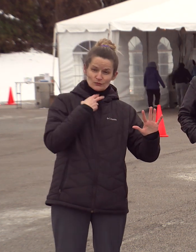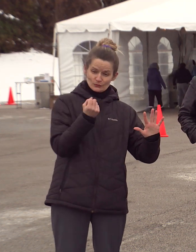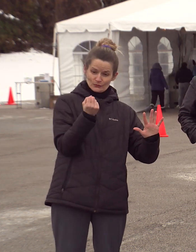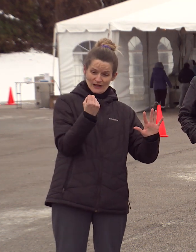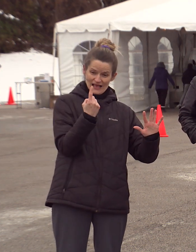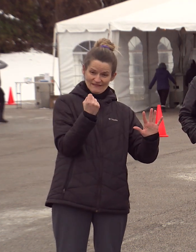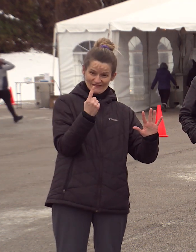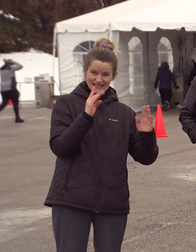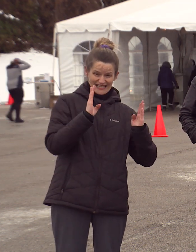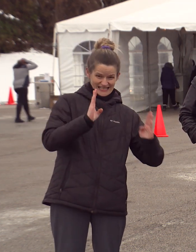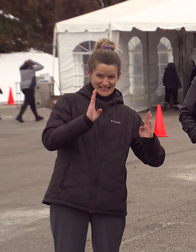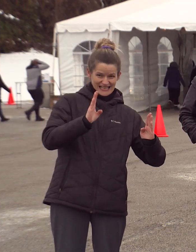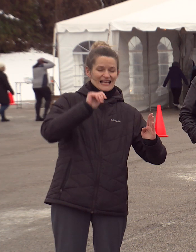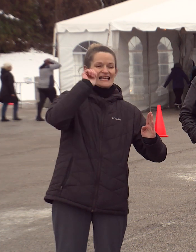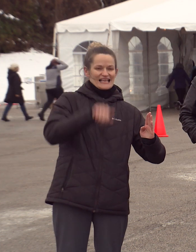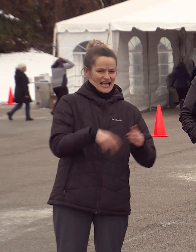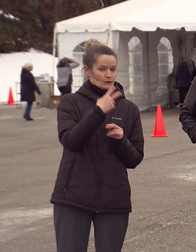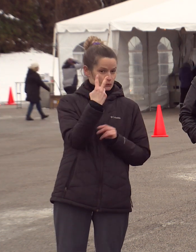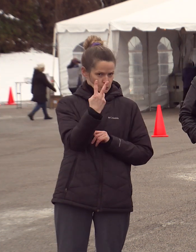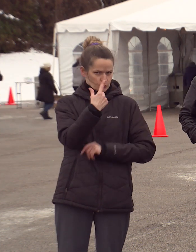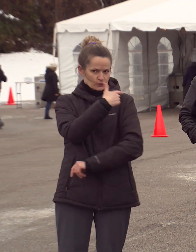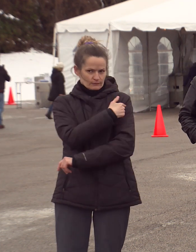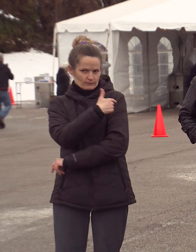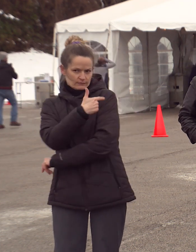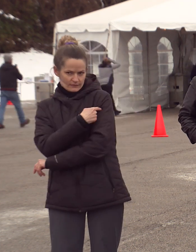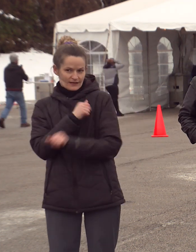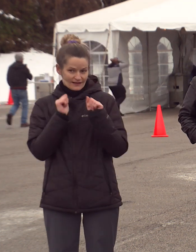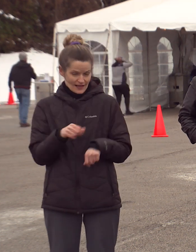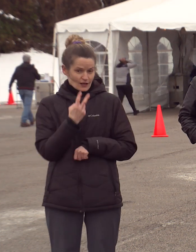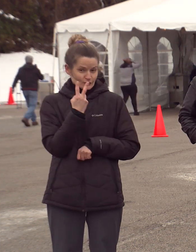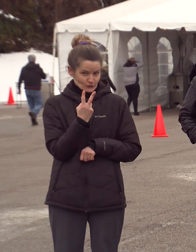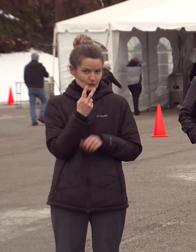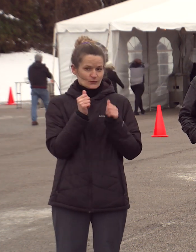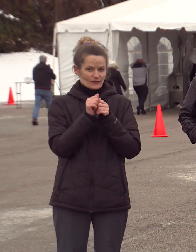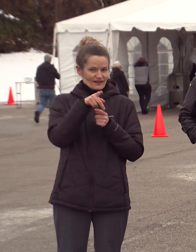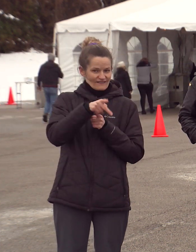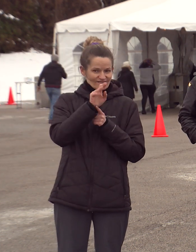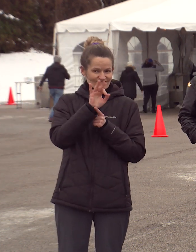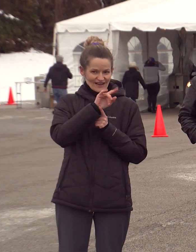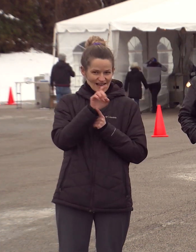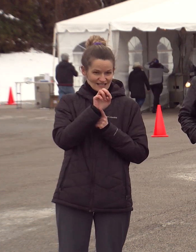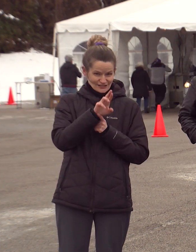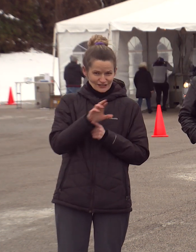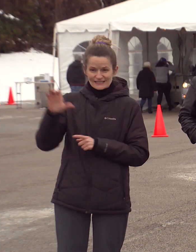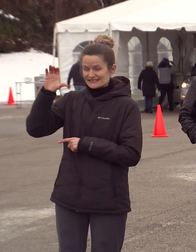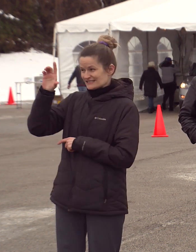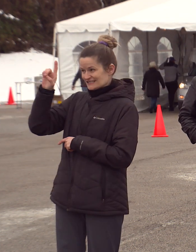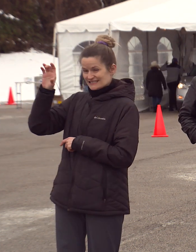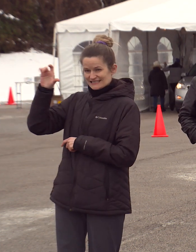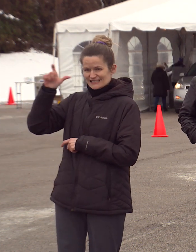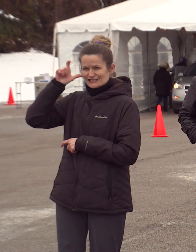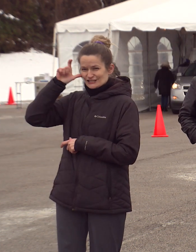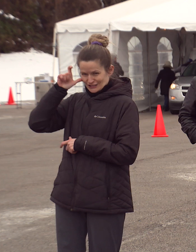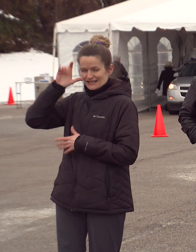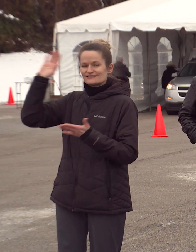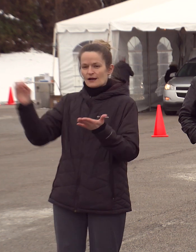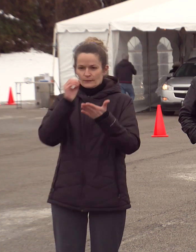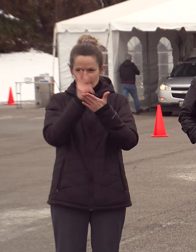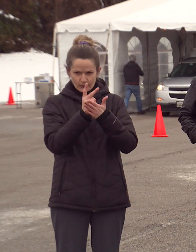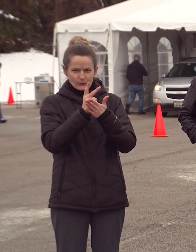from Pfizer. The CDC also recently approved a 3rd dose for children between 5 and 11 that are